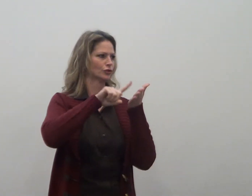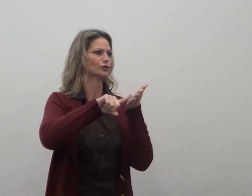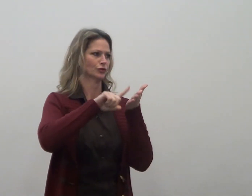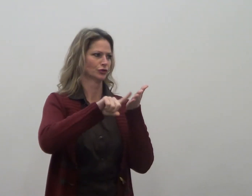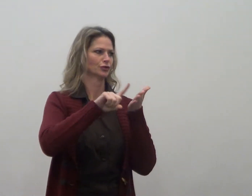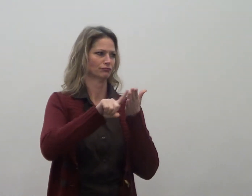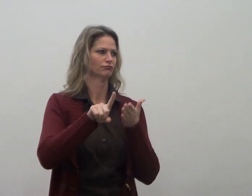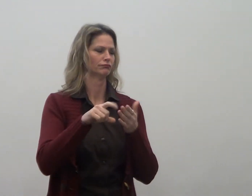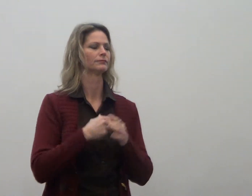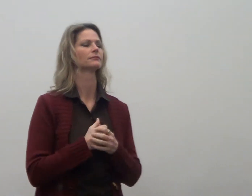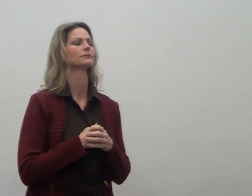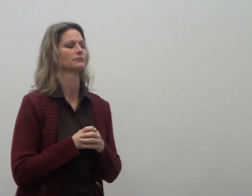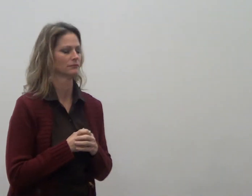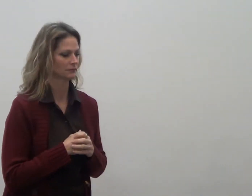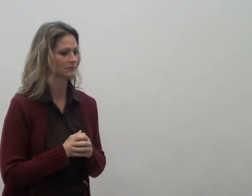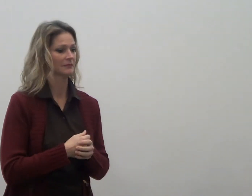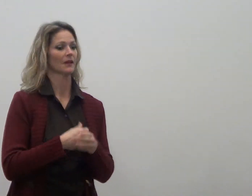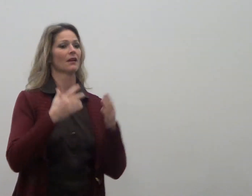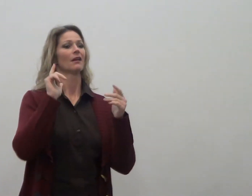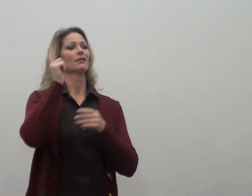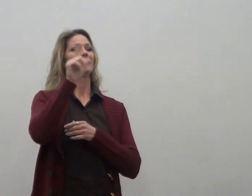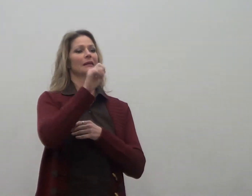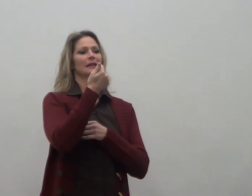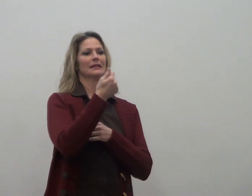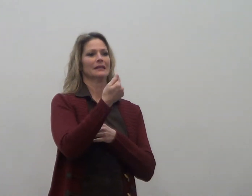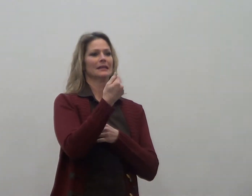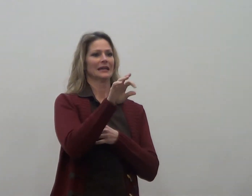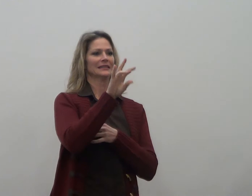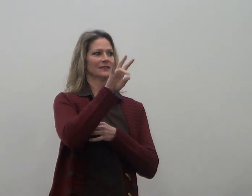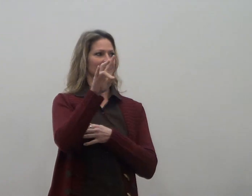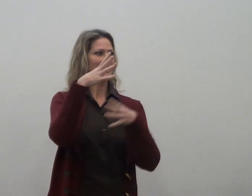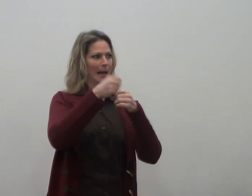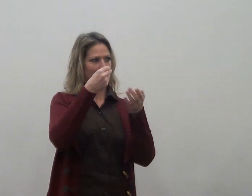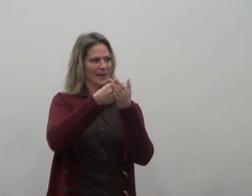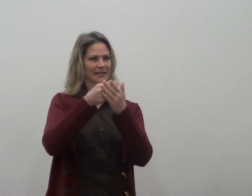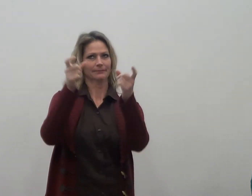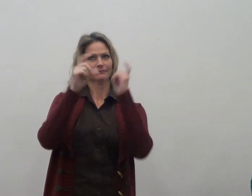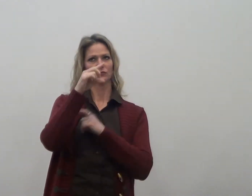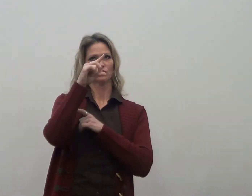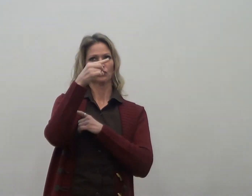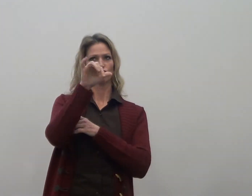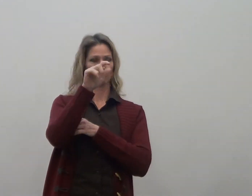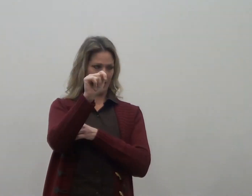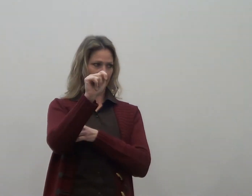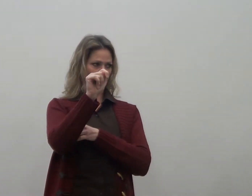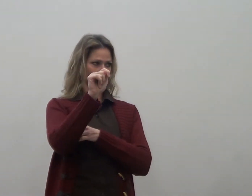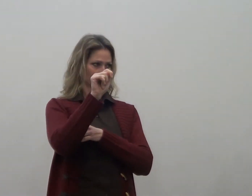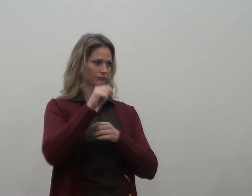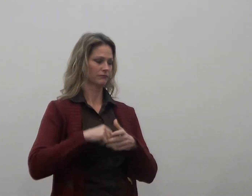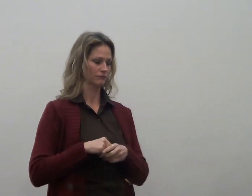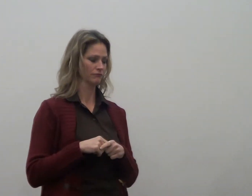And then by 1977, he received a grant. So that way, he